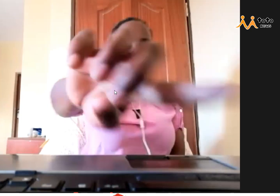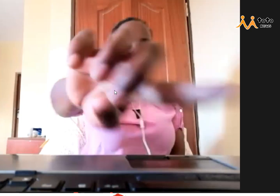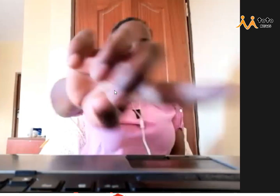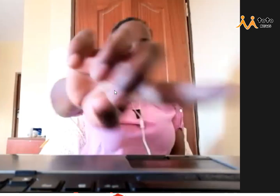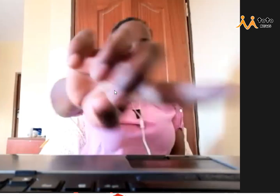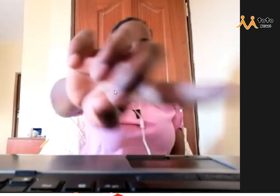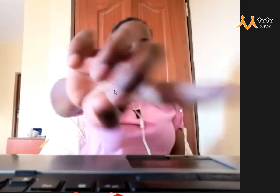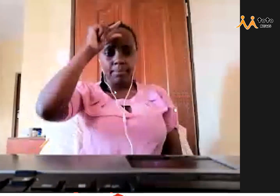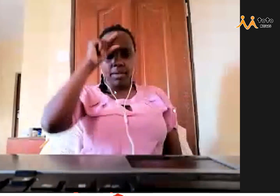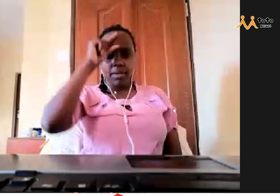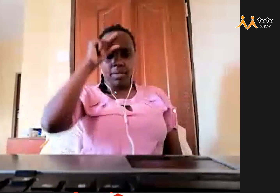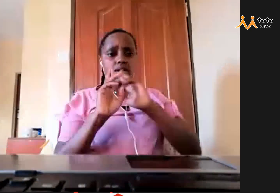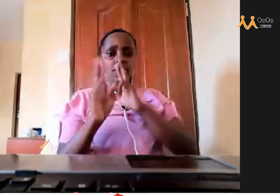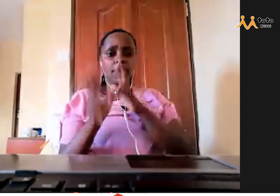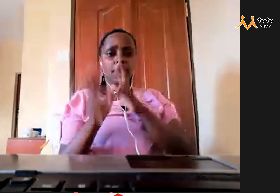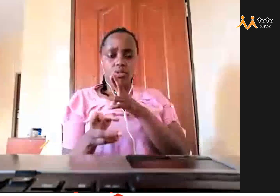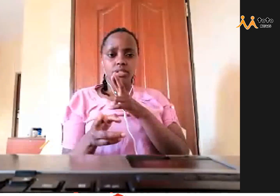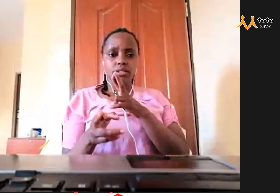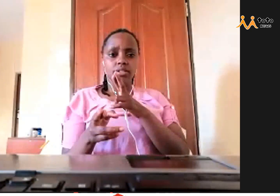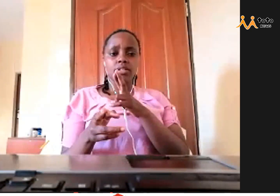report